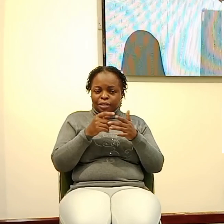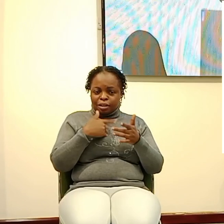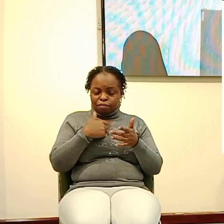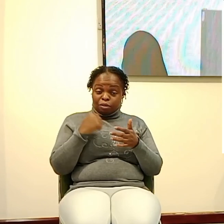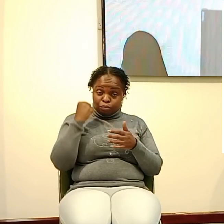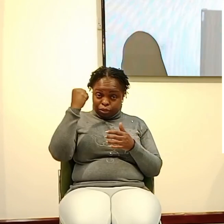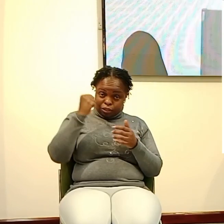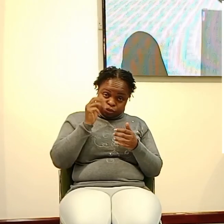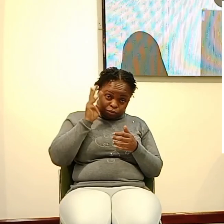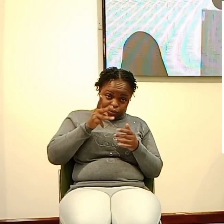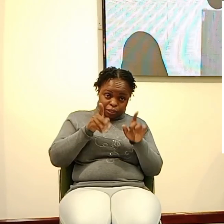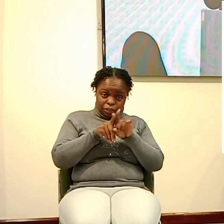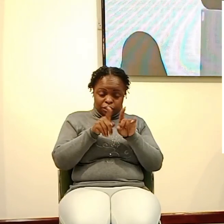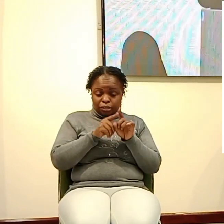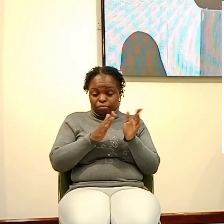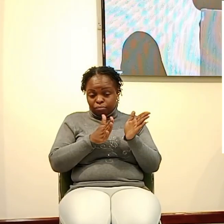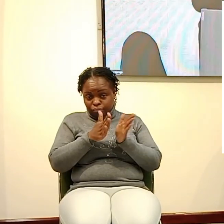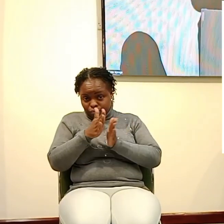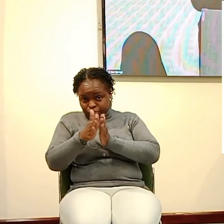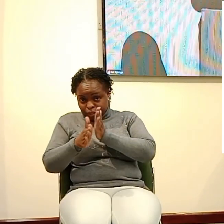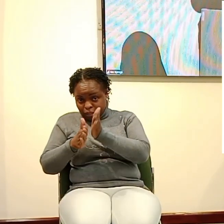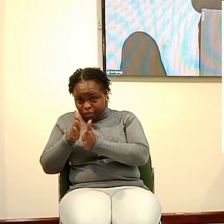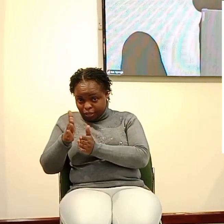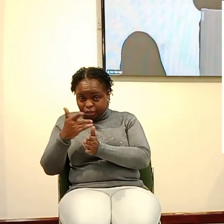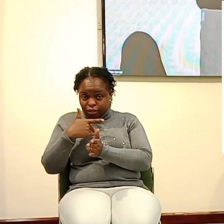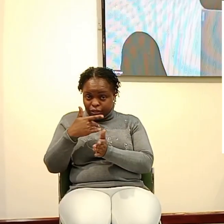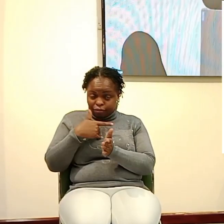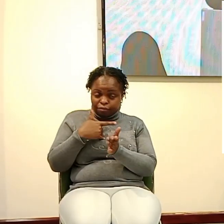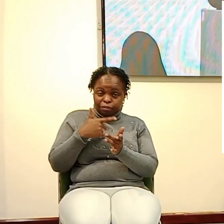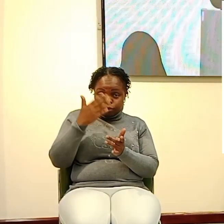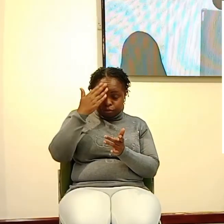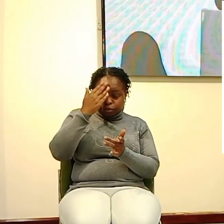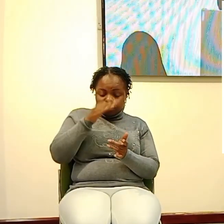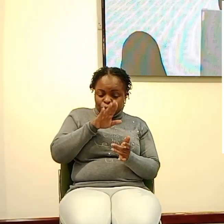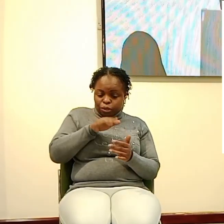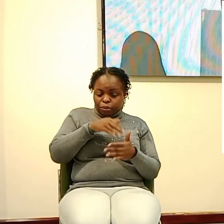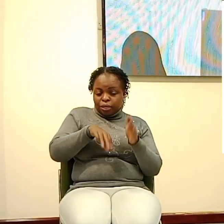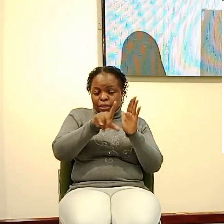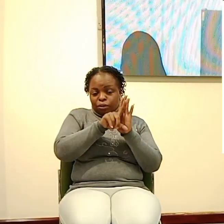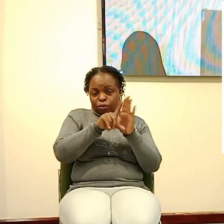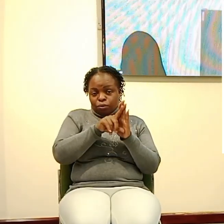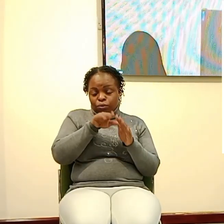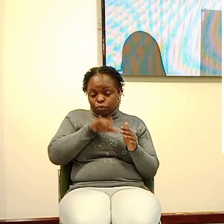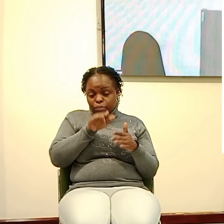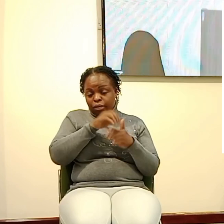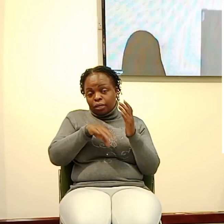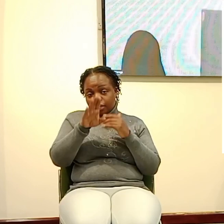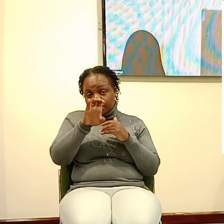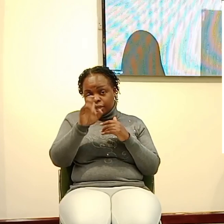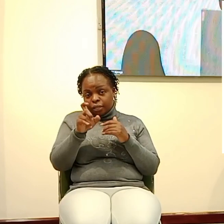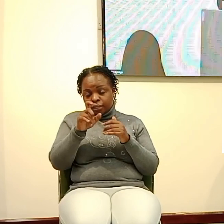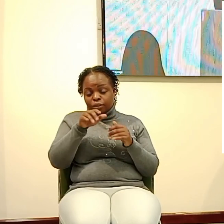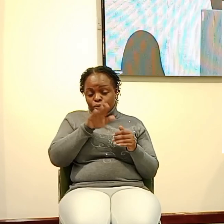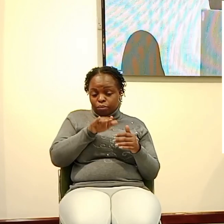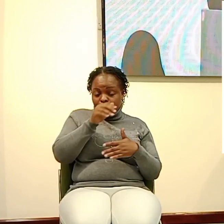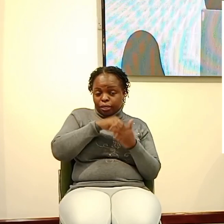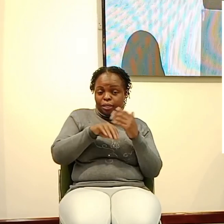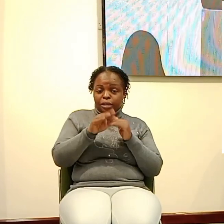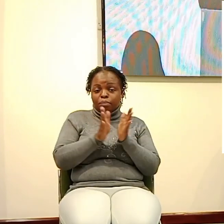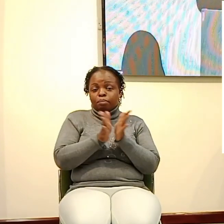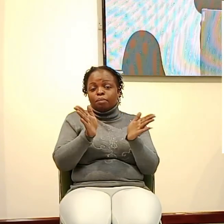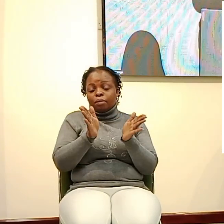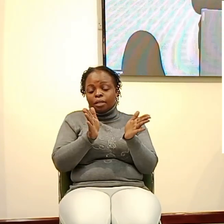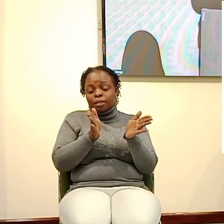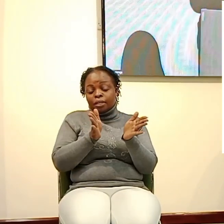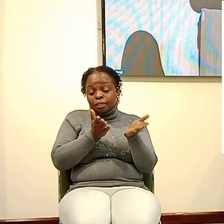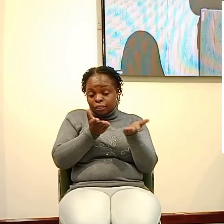are also organized. Do you know that women in the legislature, women in the executive, women in the public service, and women in